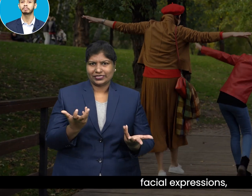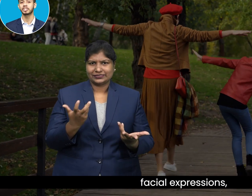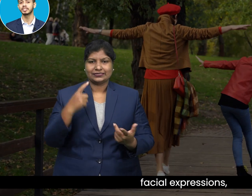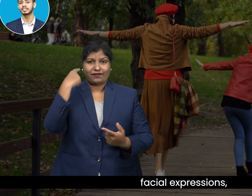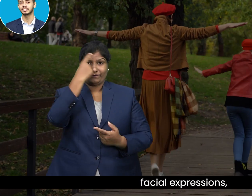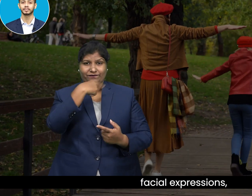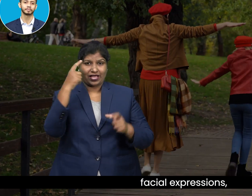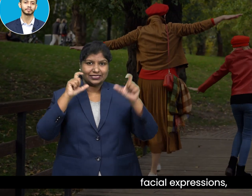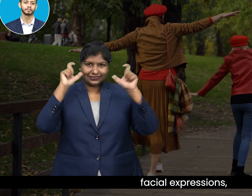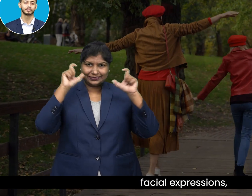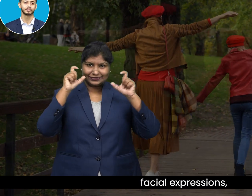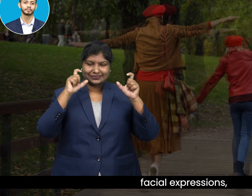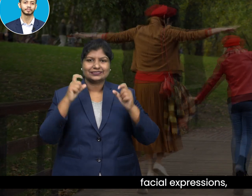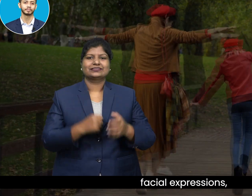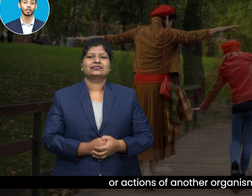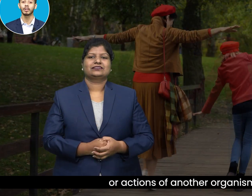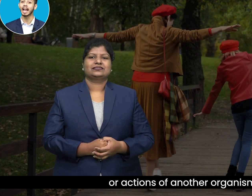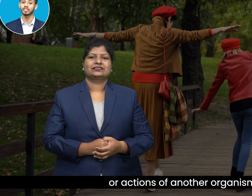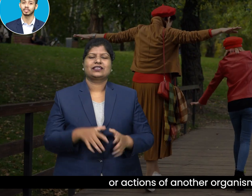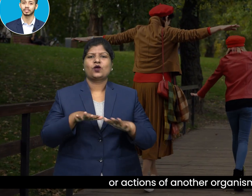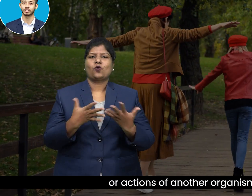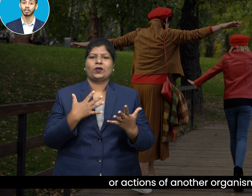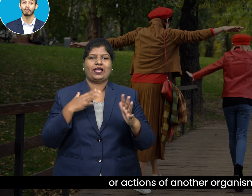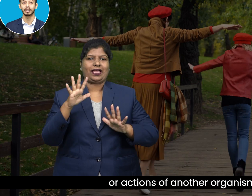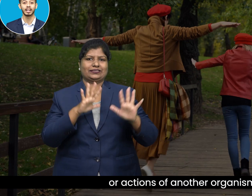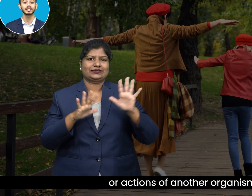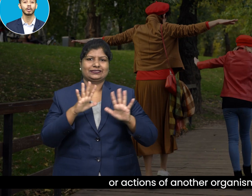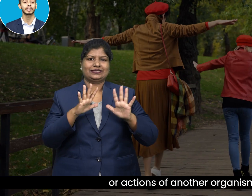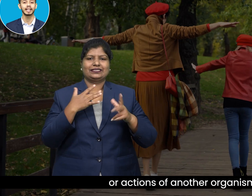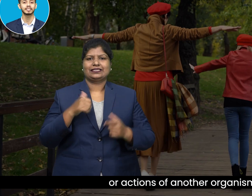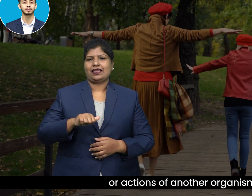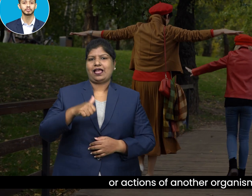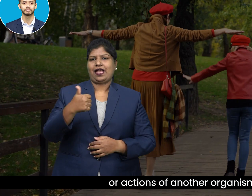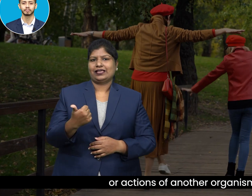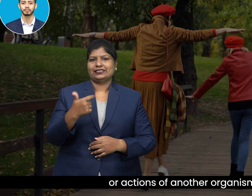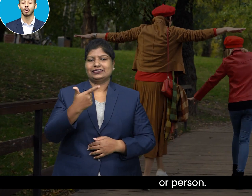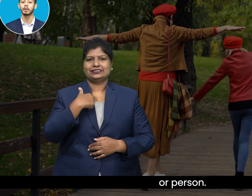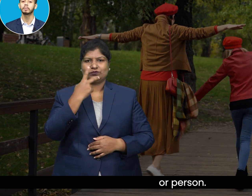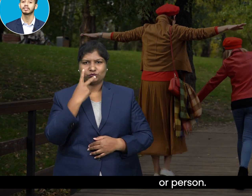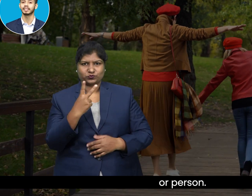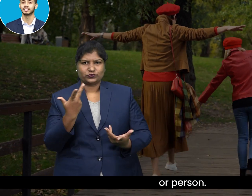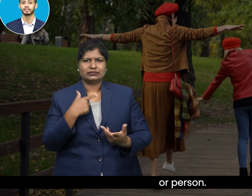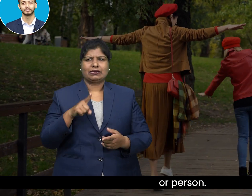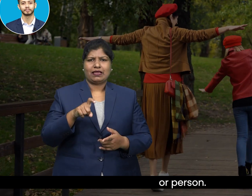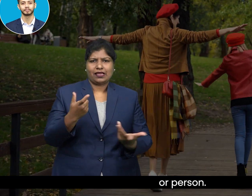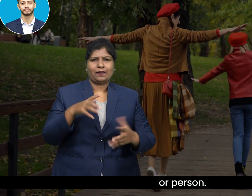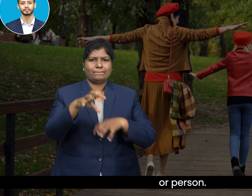facial expressions or actions of another organism or